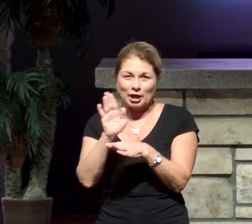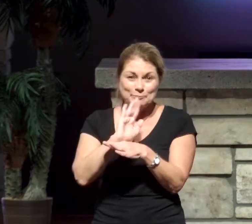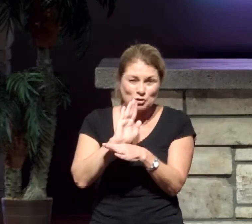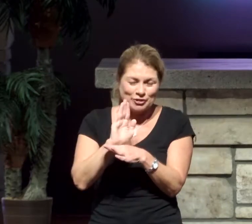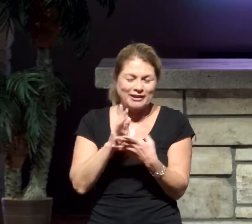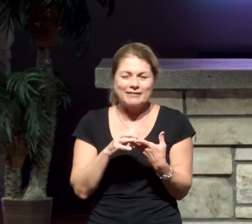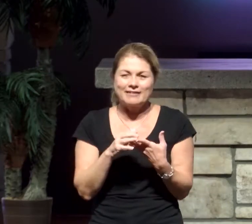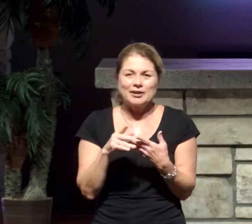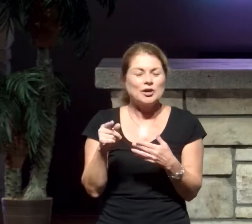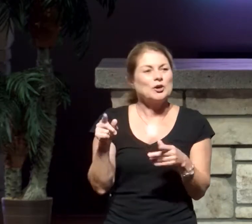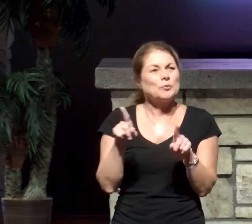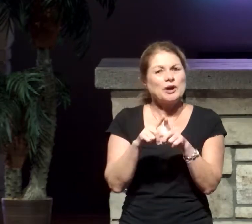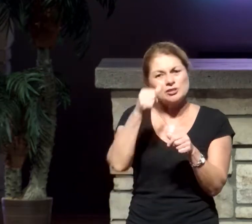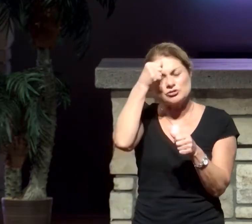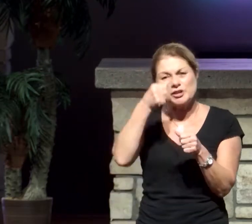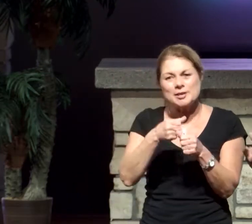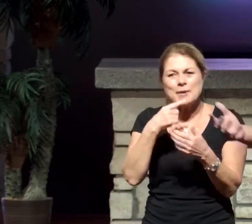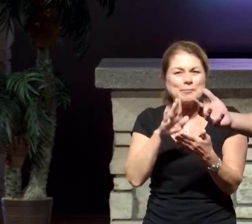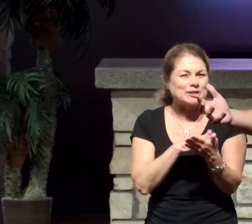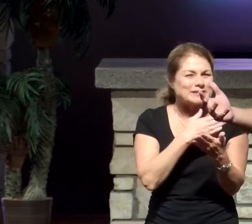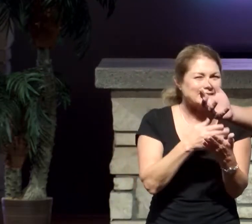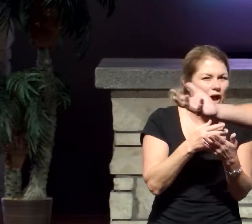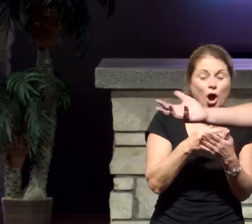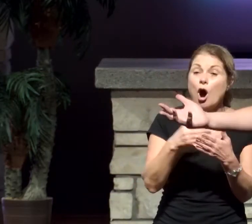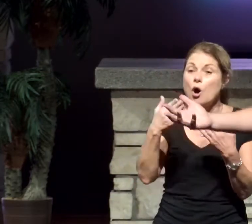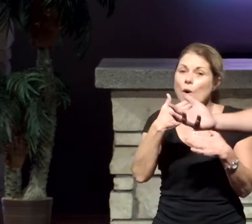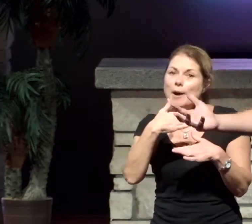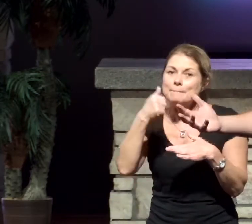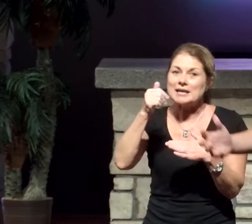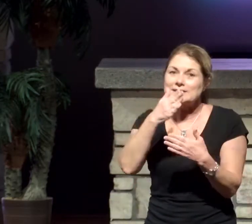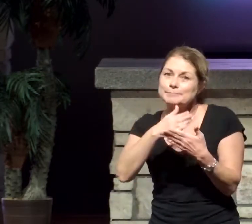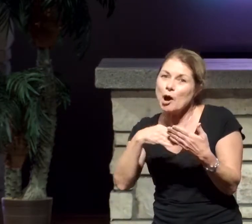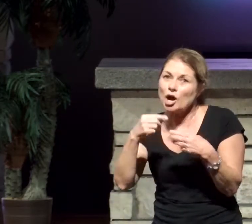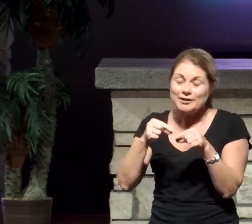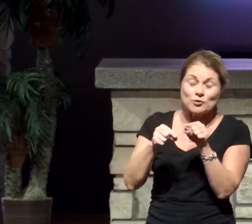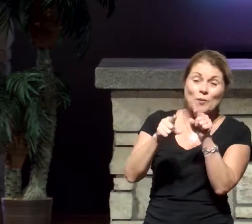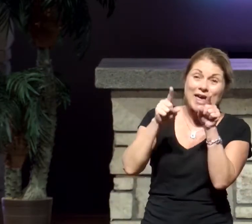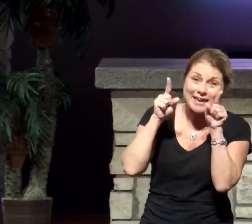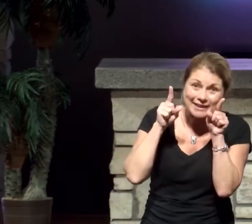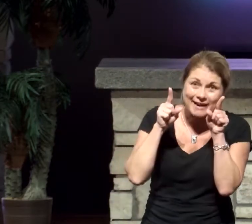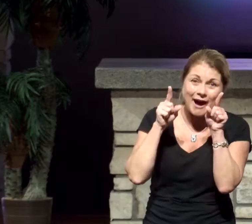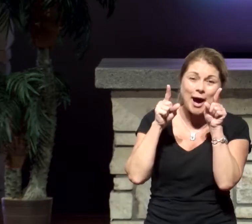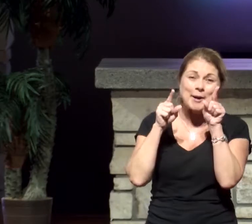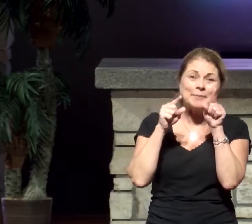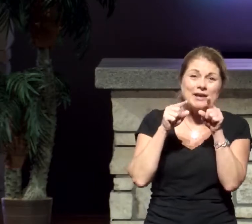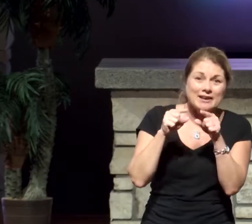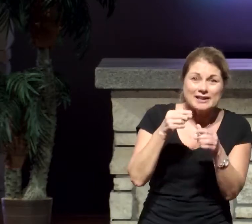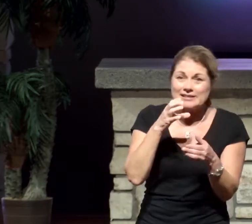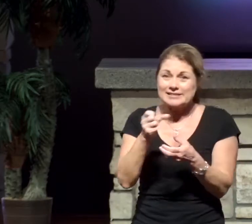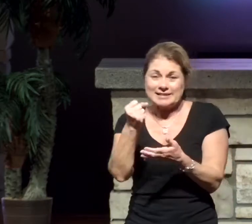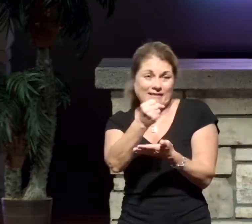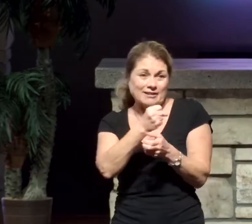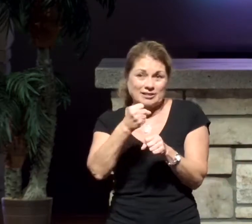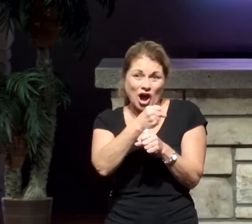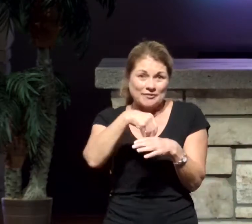jingles. The best part of waking up is what? Folgers in your cup. Like a good neighbor, State Farm is there. Or how about this one? For